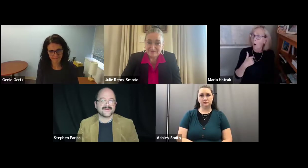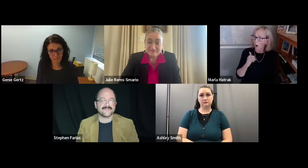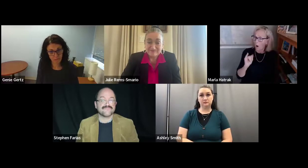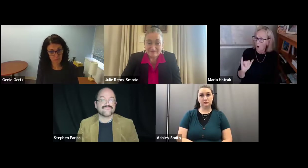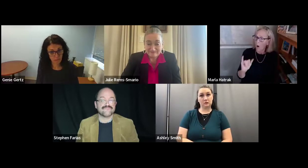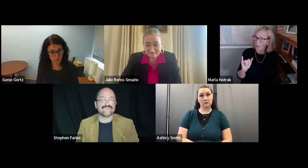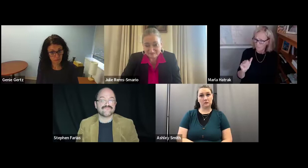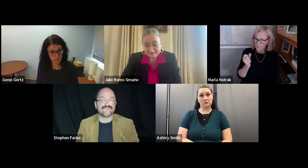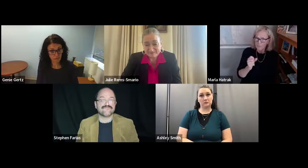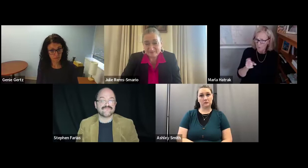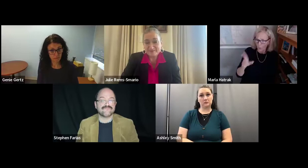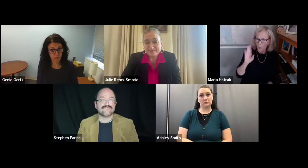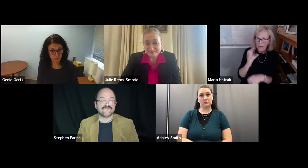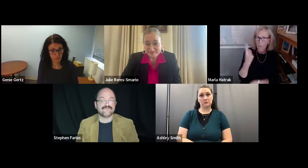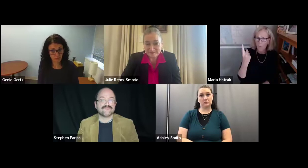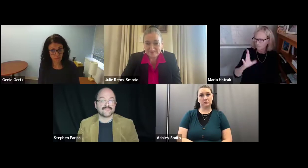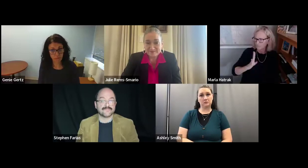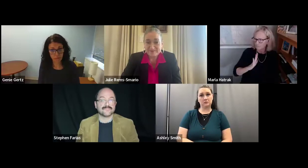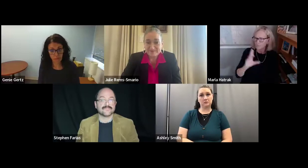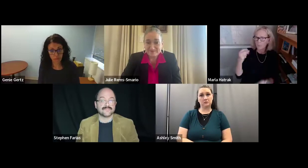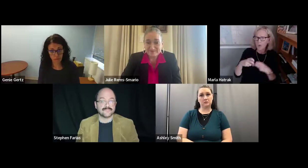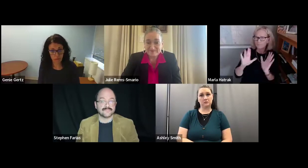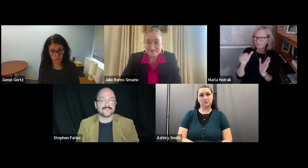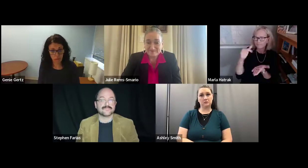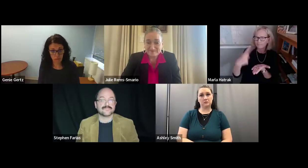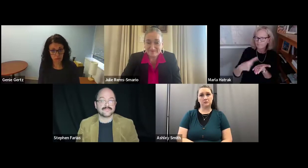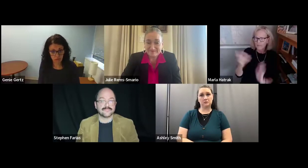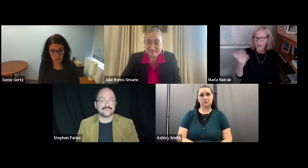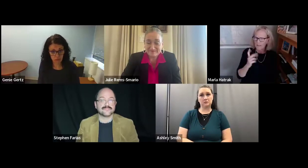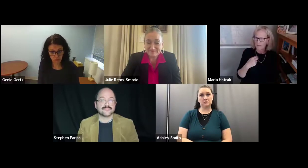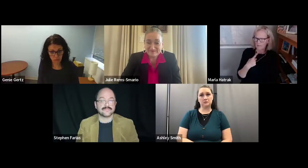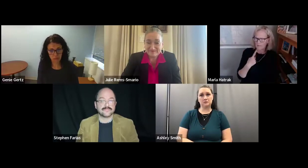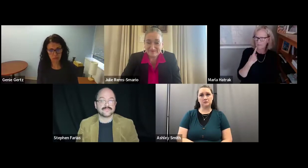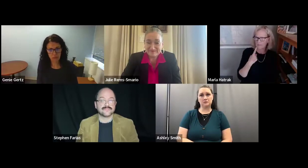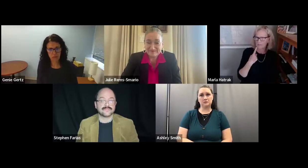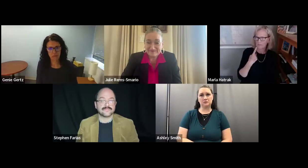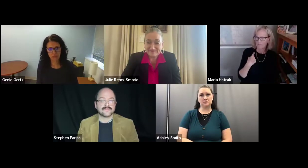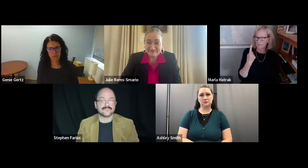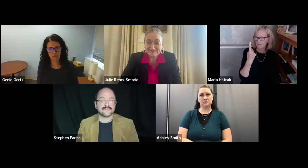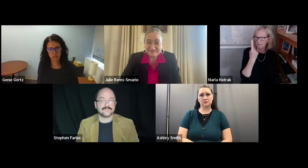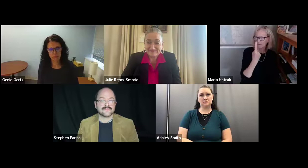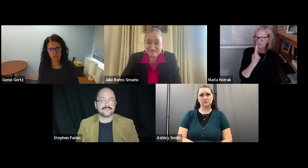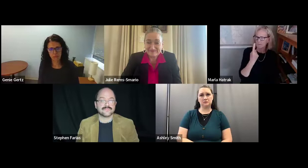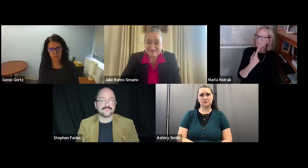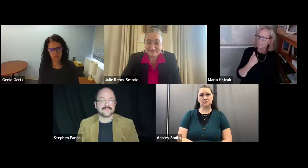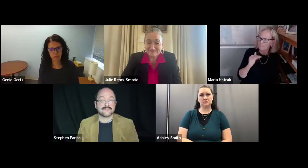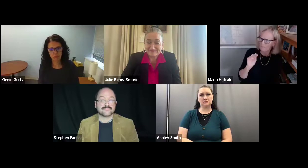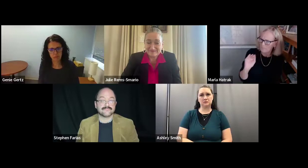time. I need an interpreter. To which I said, okay, we will get you one starting in fifth grade. That's not an issue. And then that made me pause